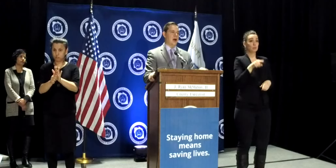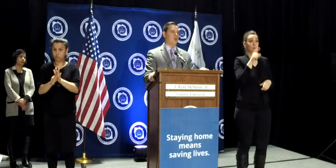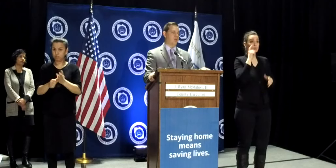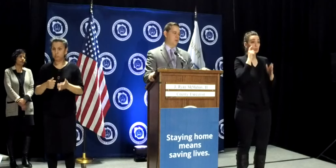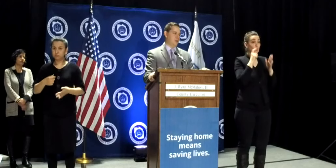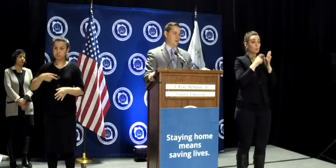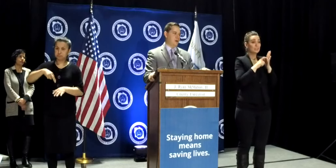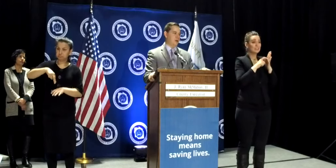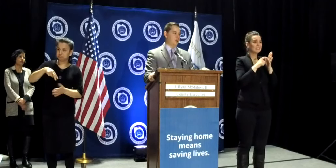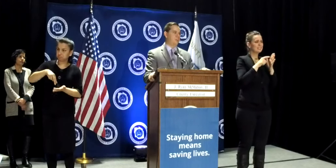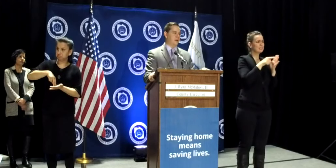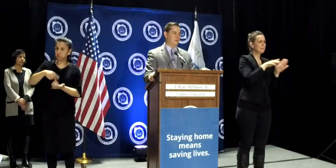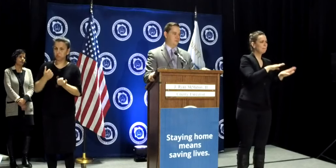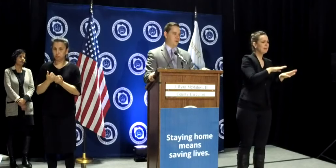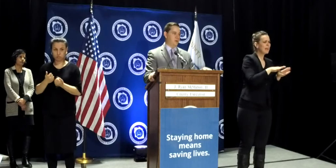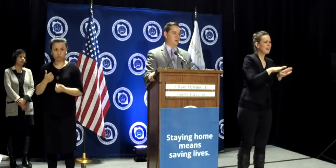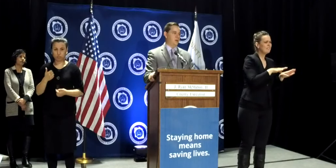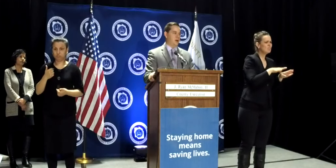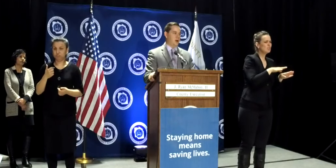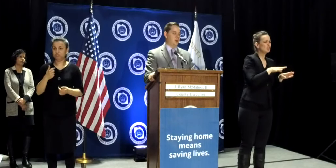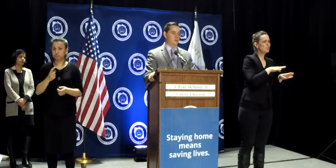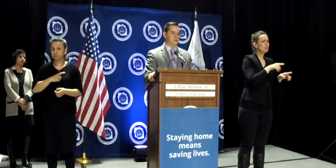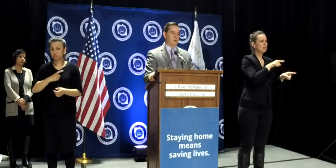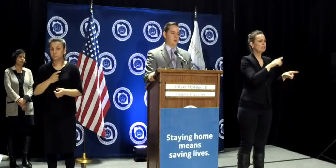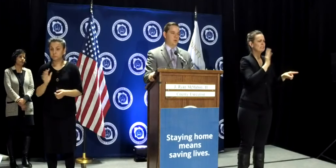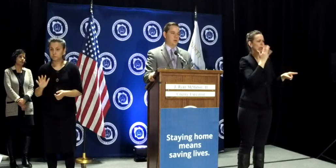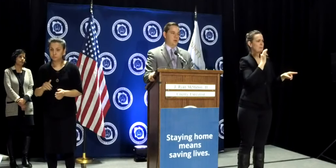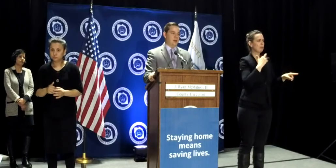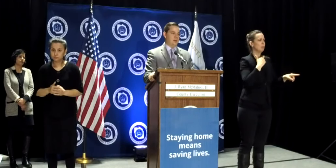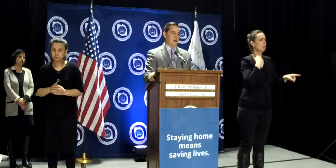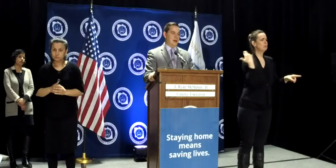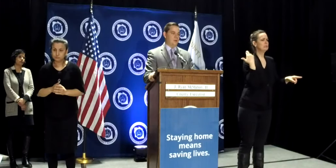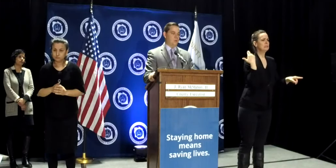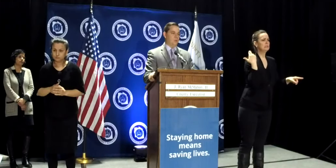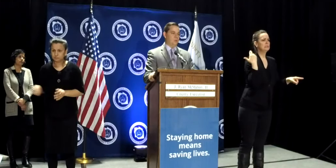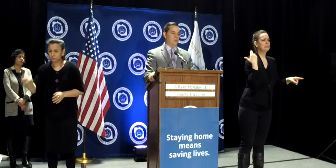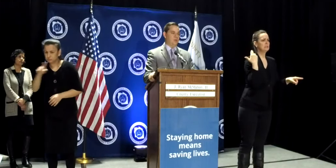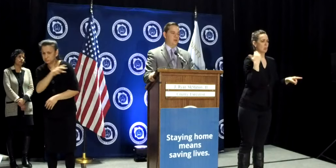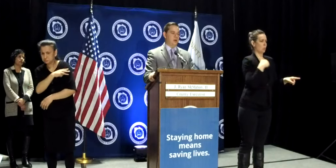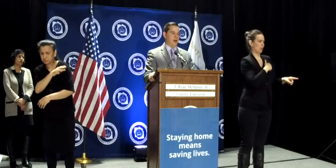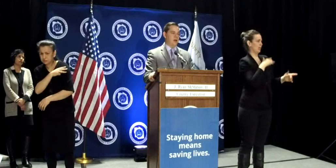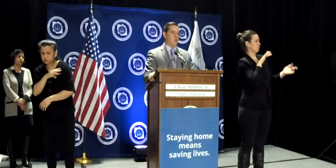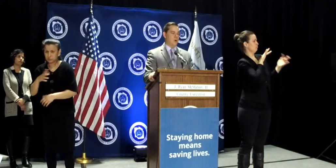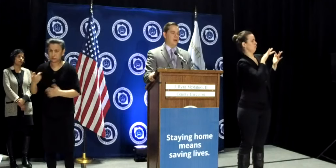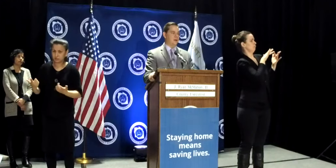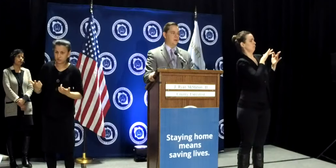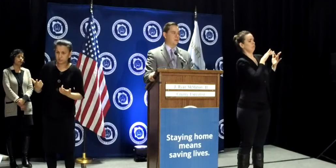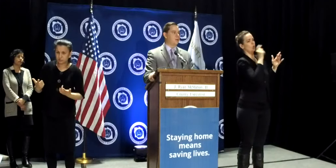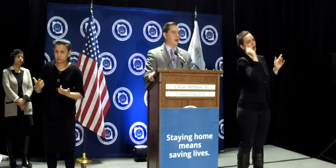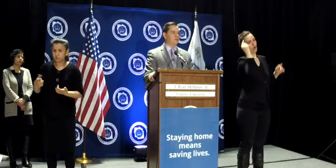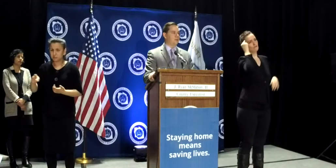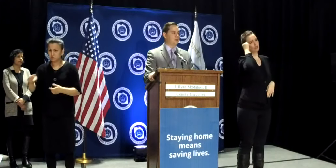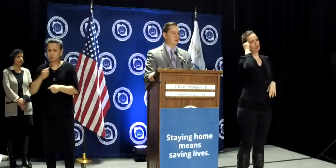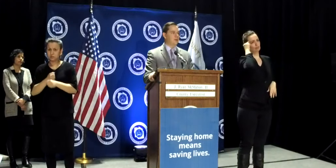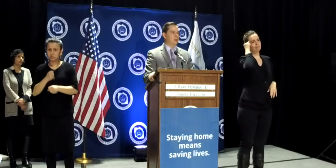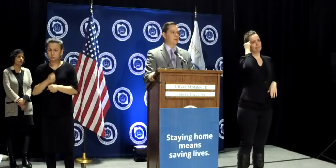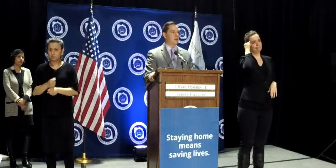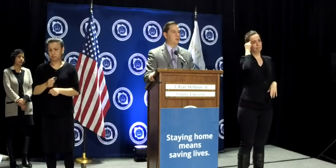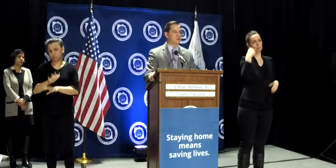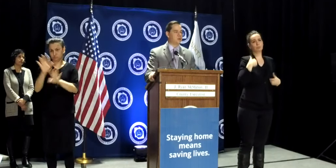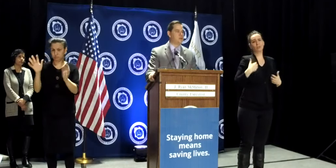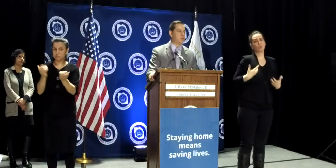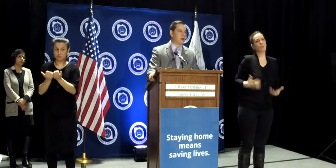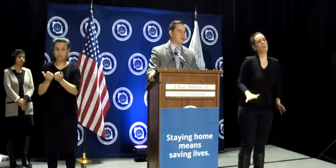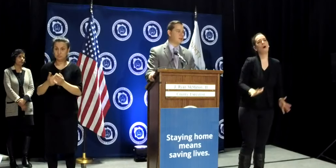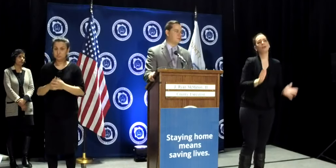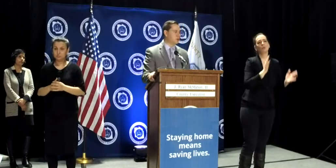public health could benefit from it. And so I don't want to have to even think about that